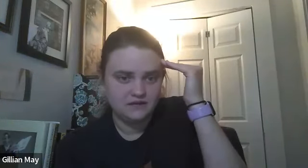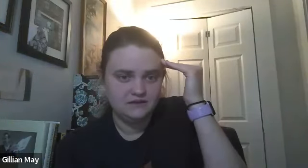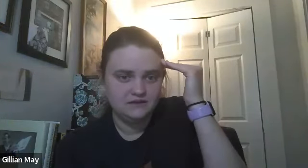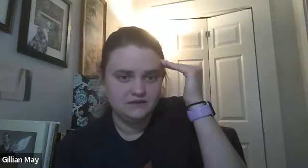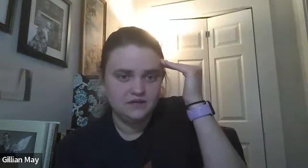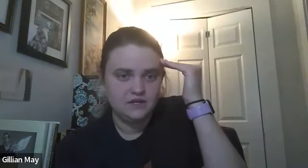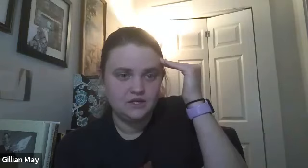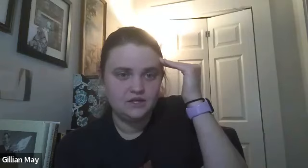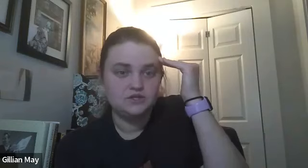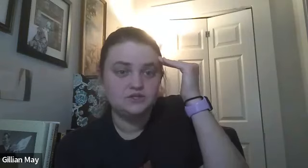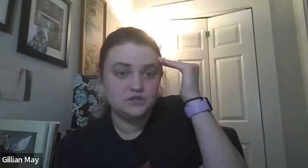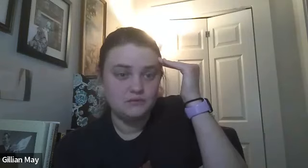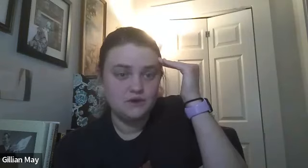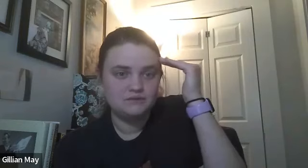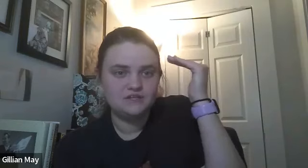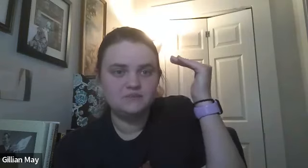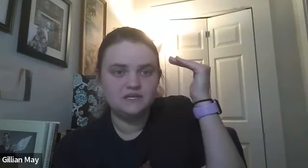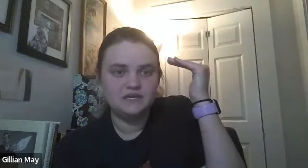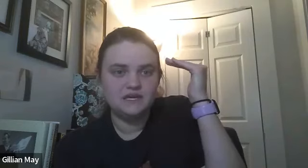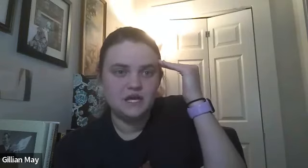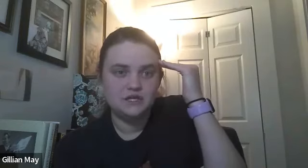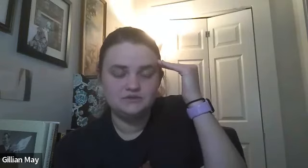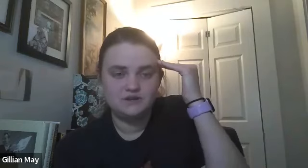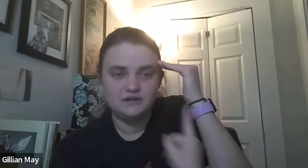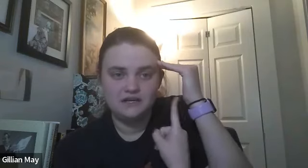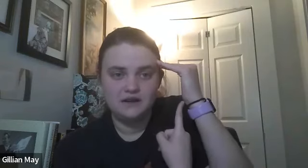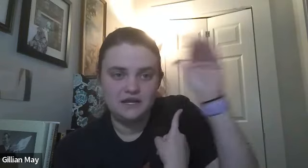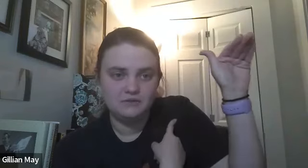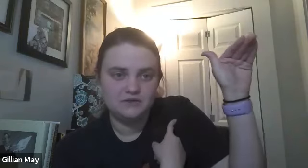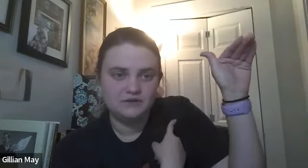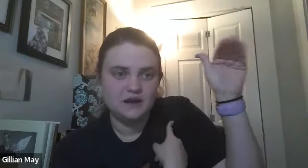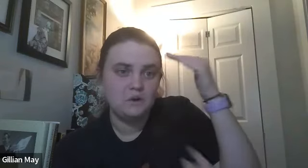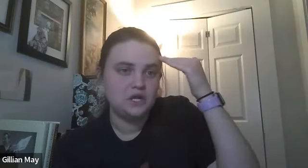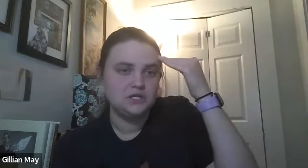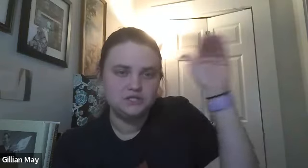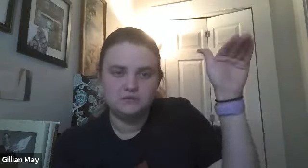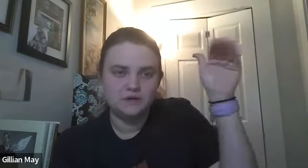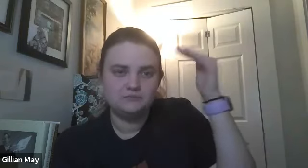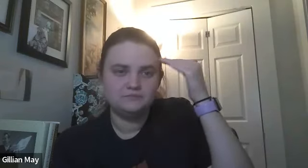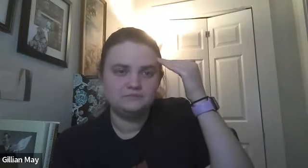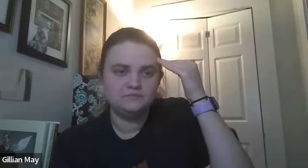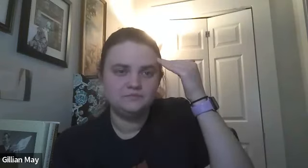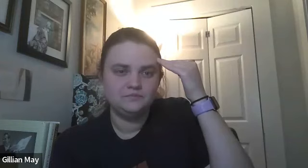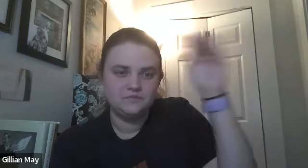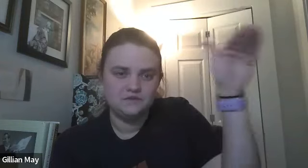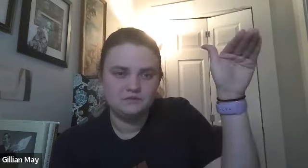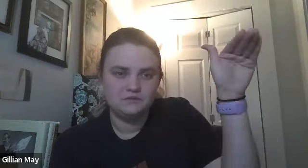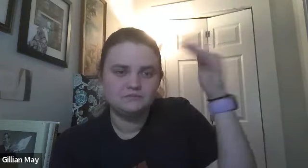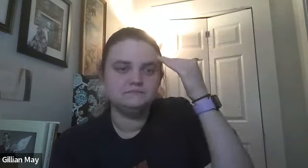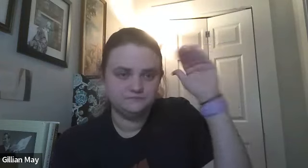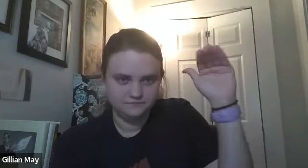forehead. Don't know is going to be, you start here and you turn it outward. Don't know. Don't know.